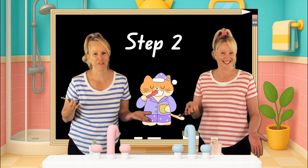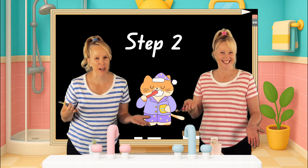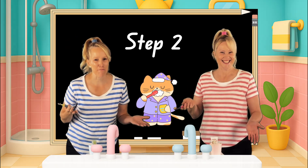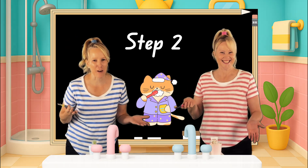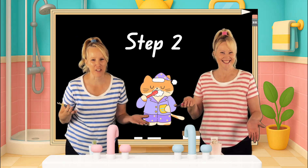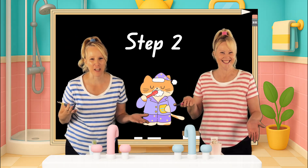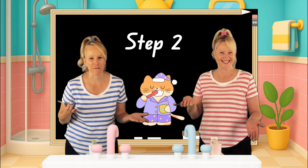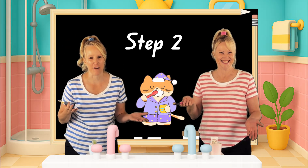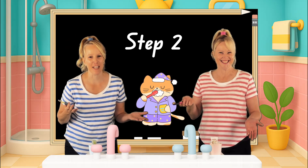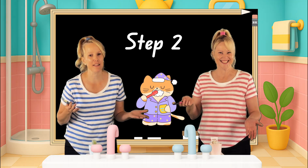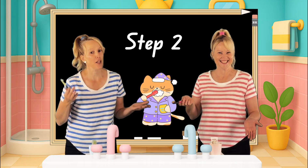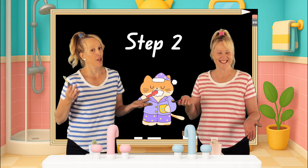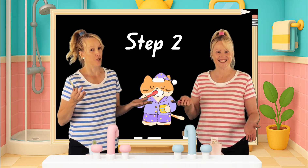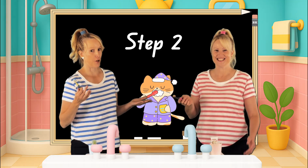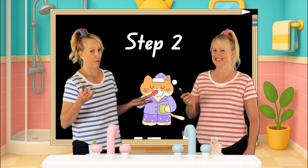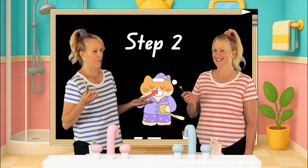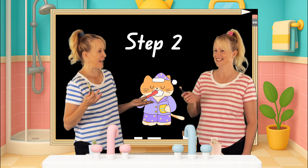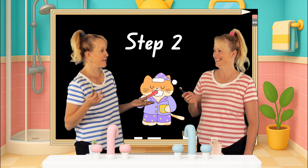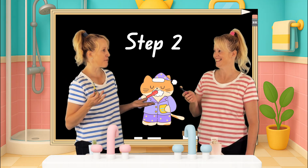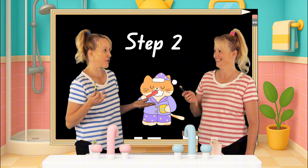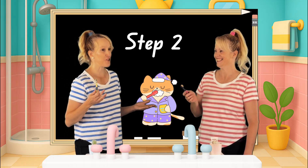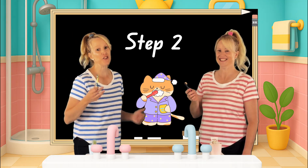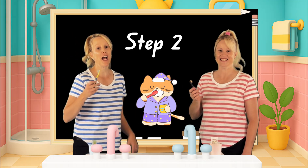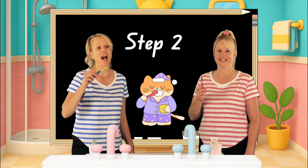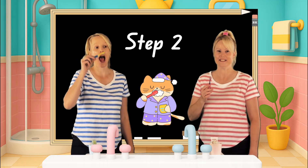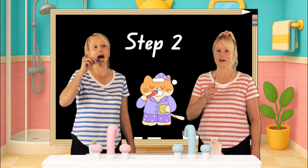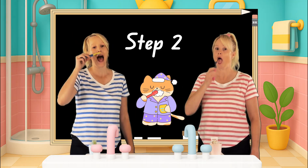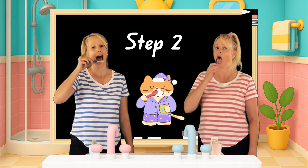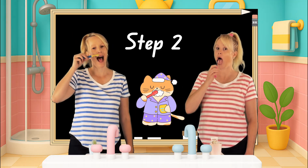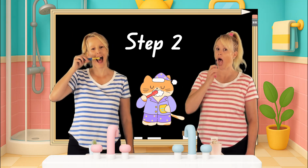Great brushing, friends. Don't forget to brush your tongue.